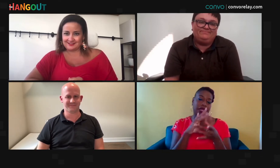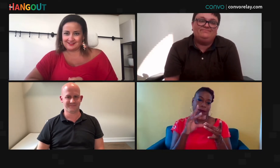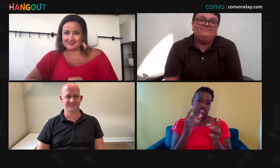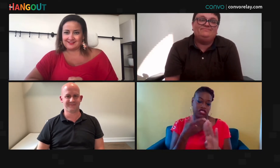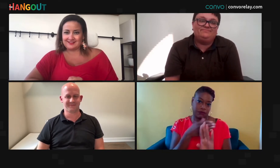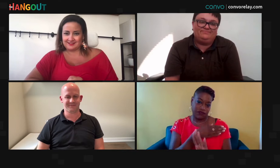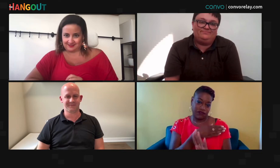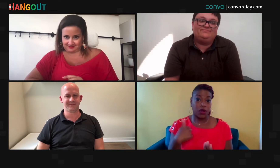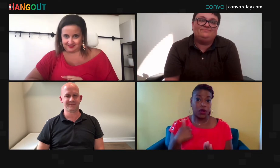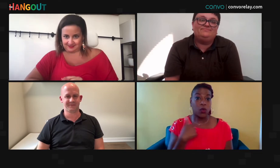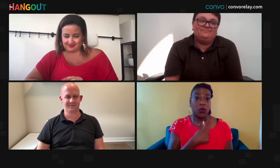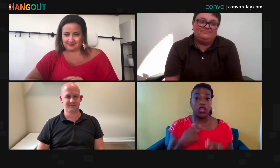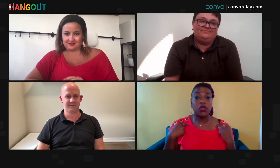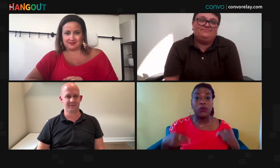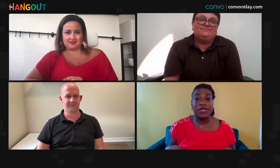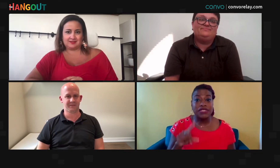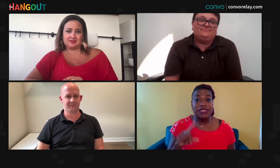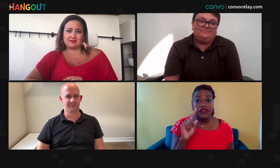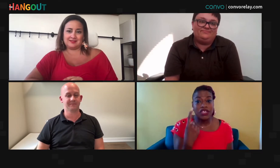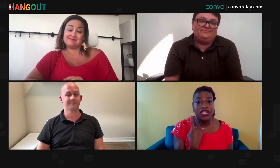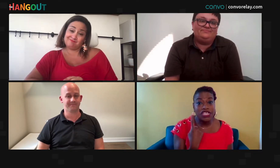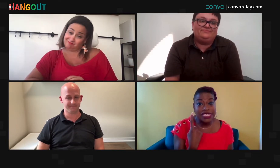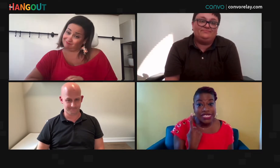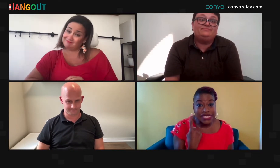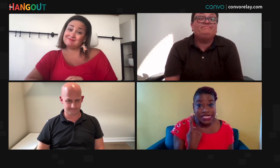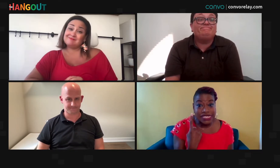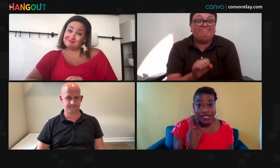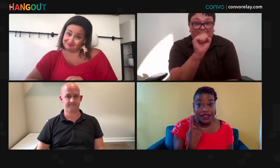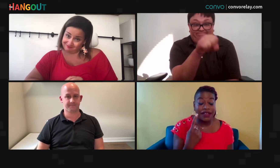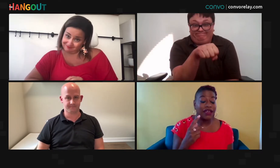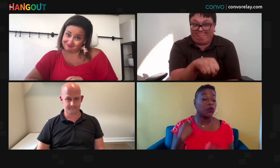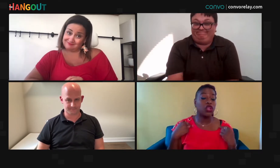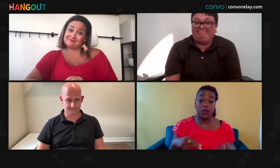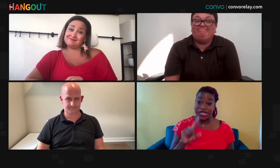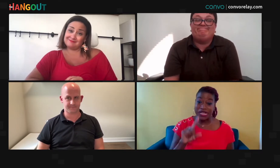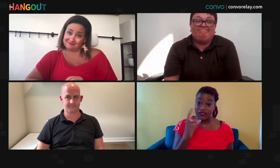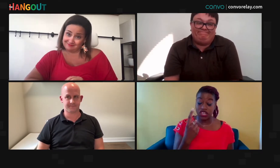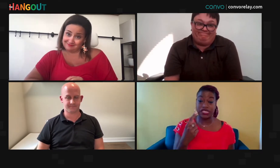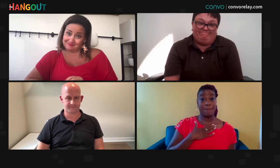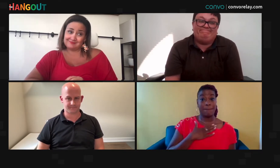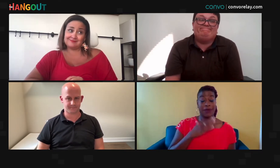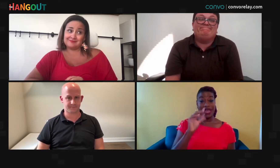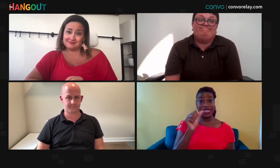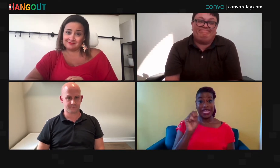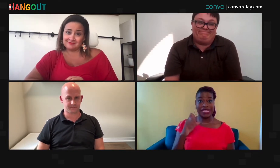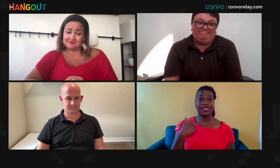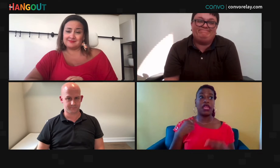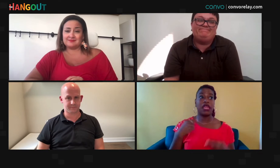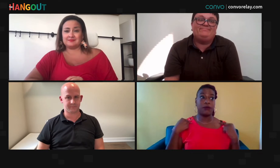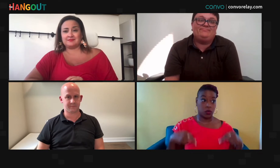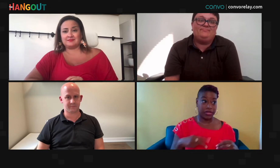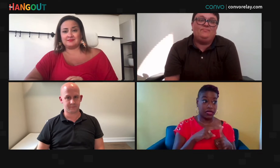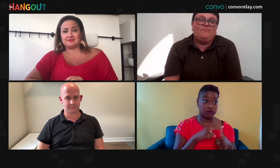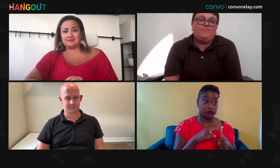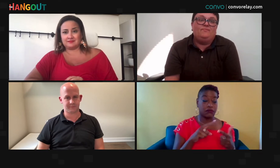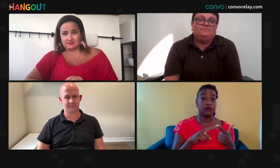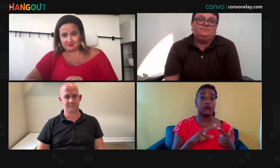again, as I mentioned before, we're humans first. we're humans first. And in my case, I'm